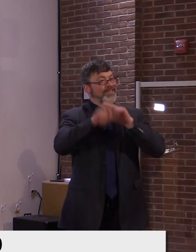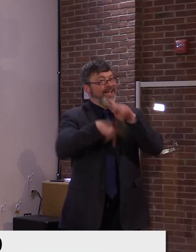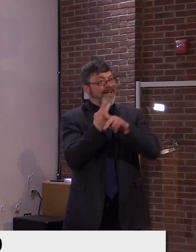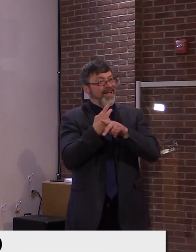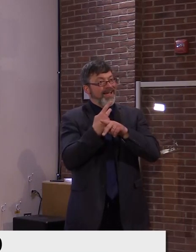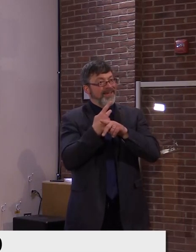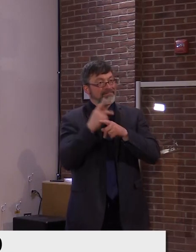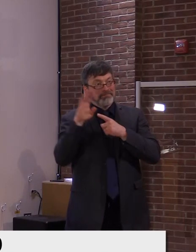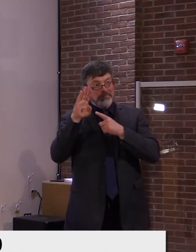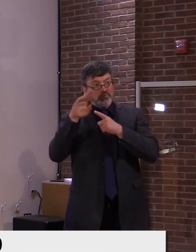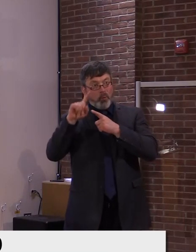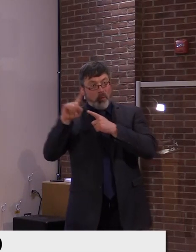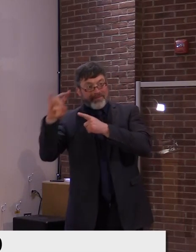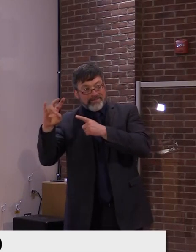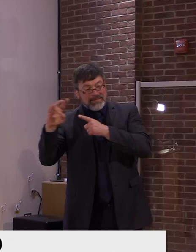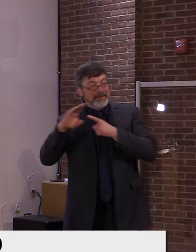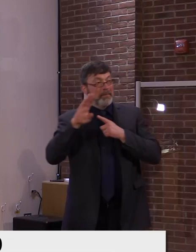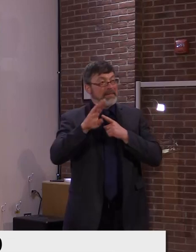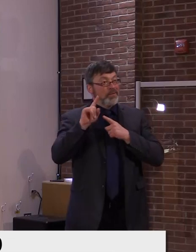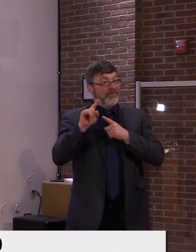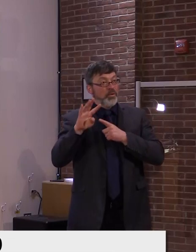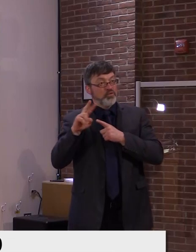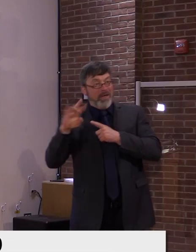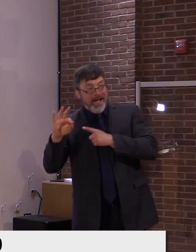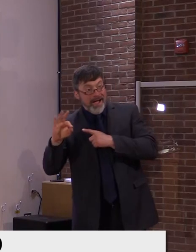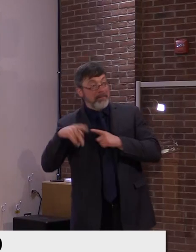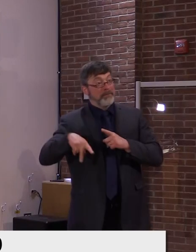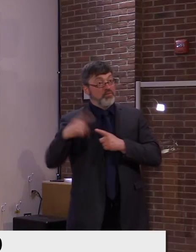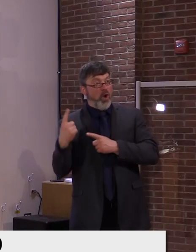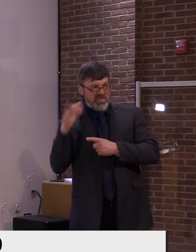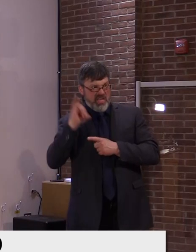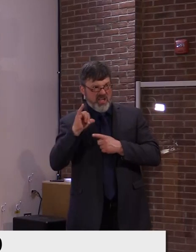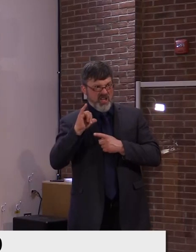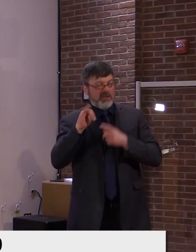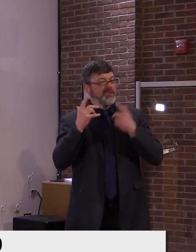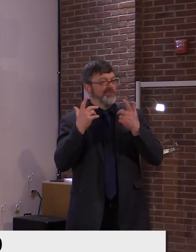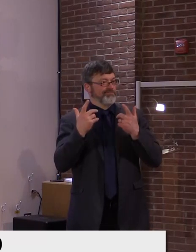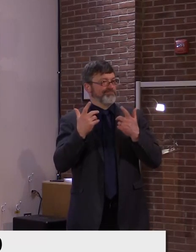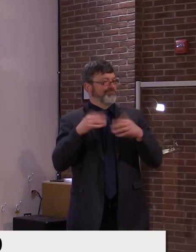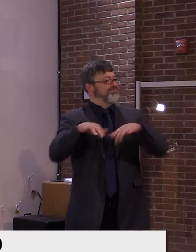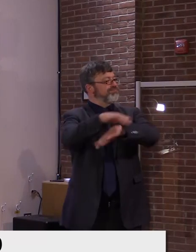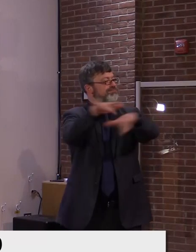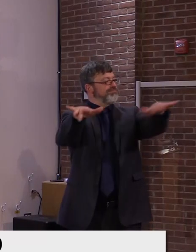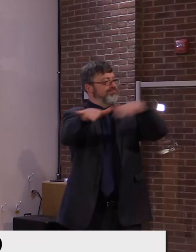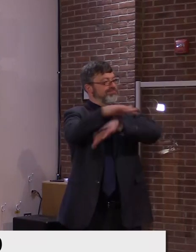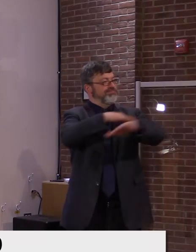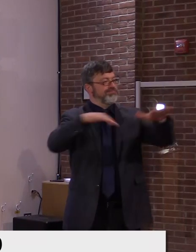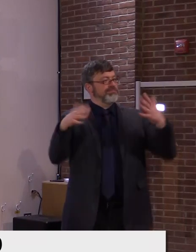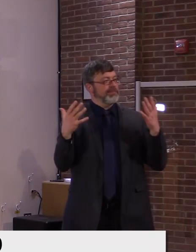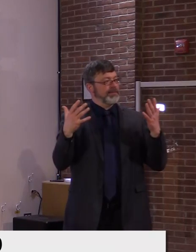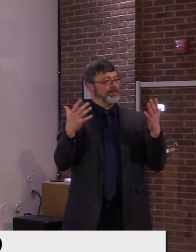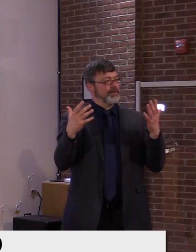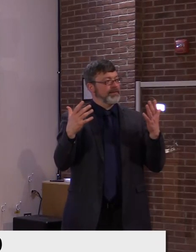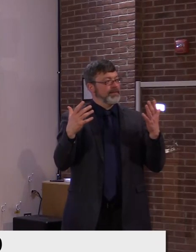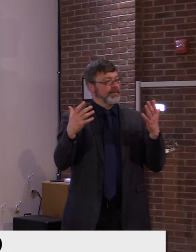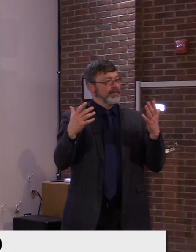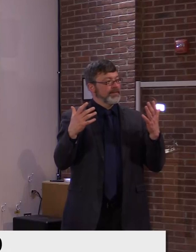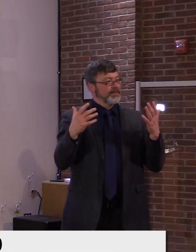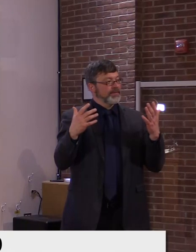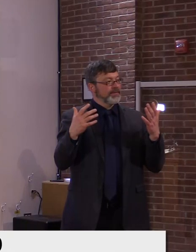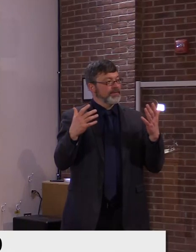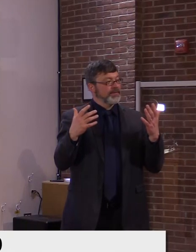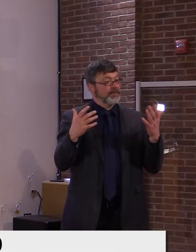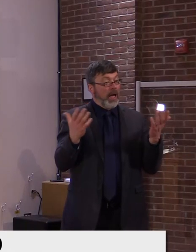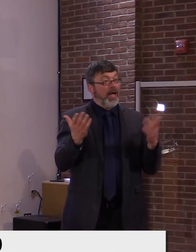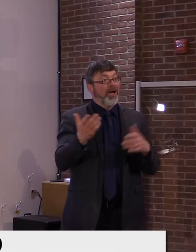know those people are the younger Vermonters who have not yet been eligible for vaccination. And these younger Vermonters are,